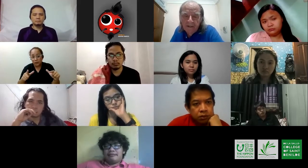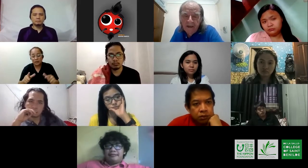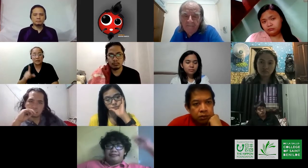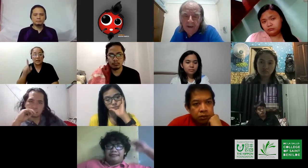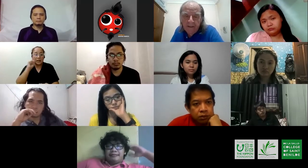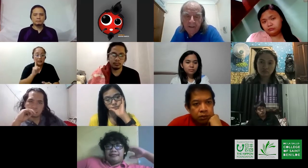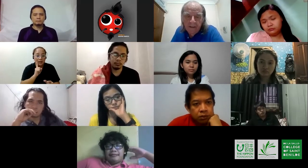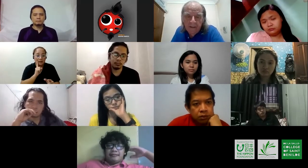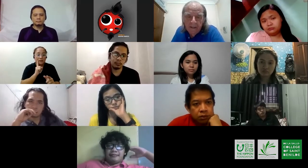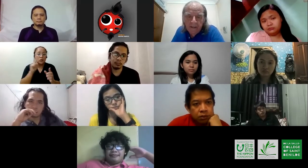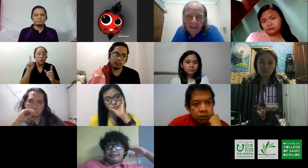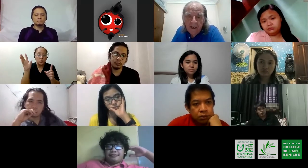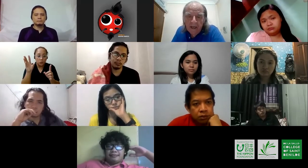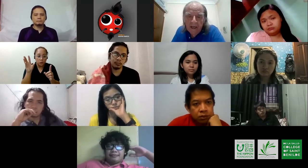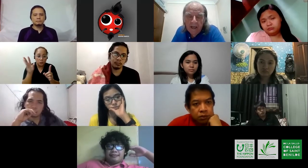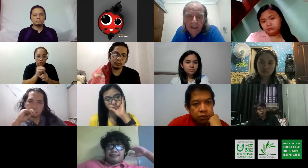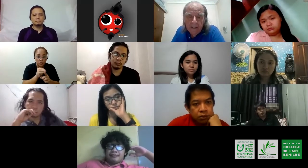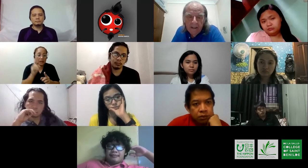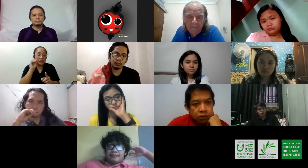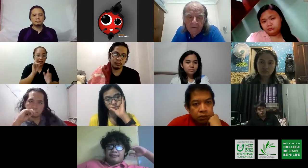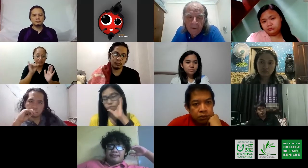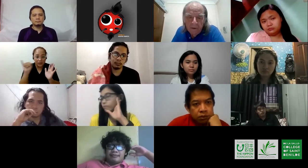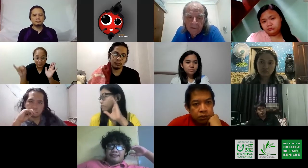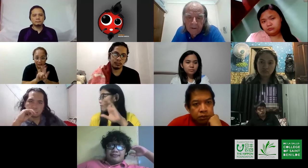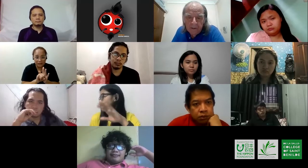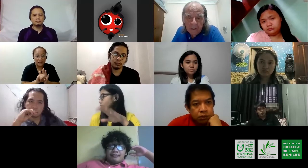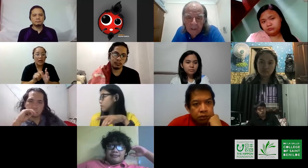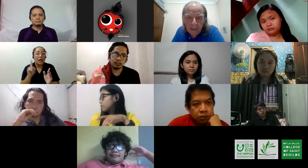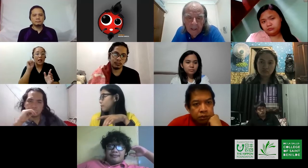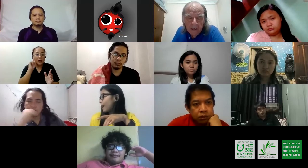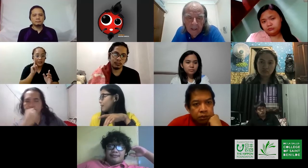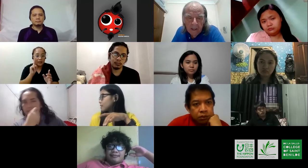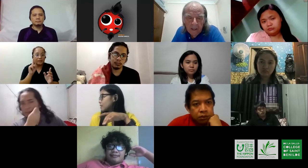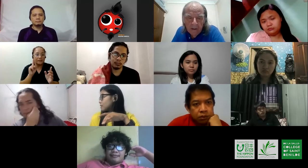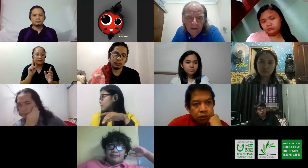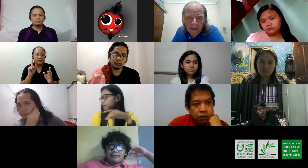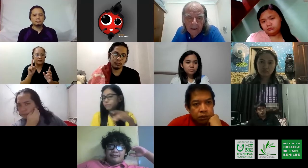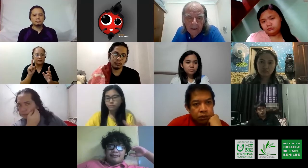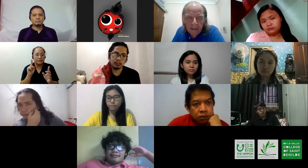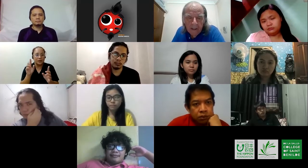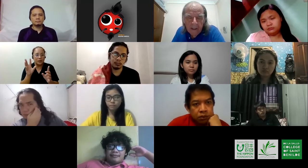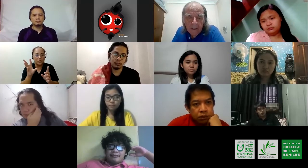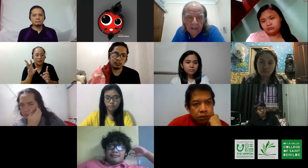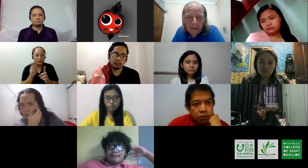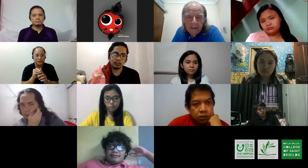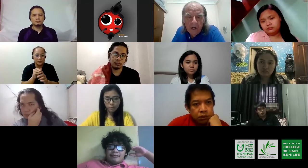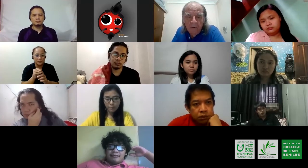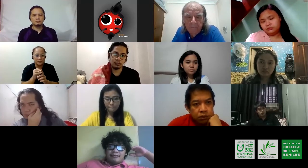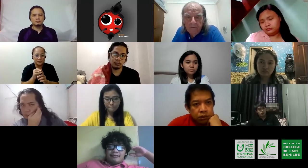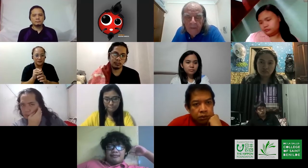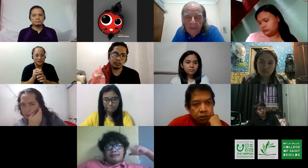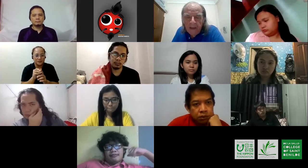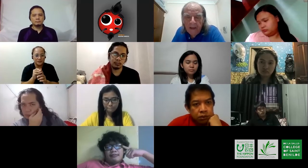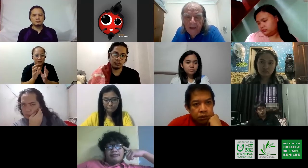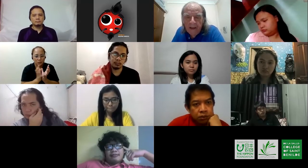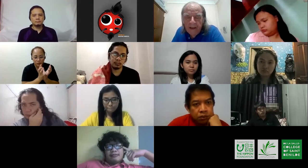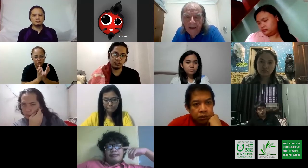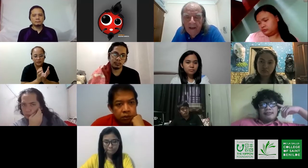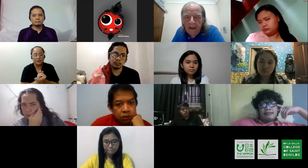deaf identities, and deaf cultures. Okay, so if